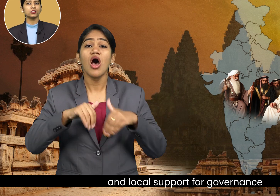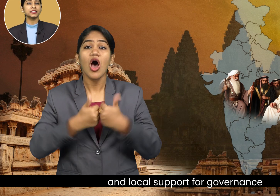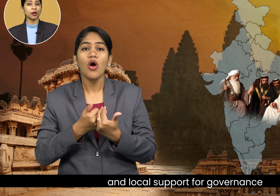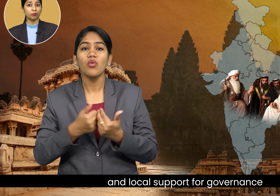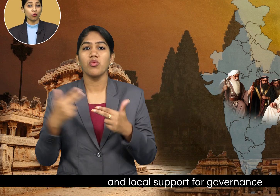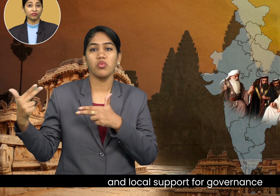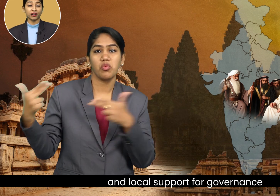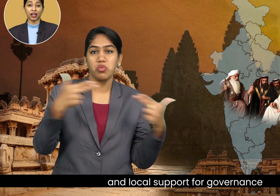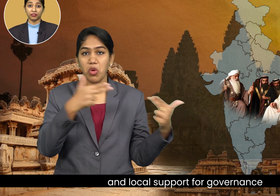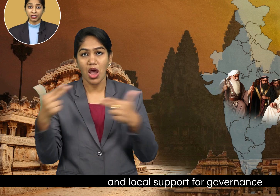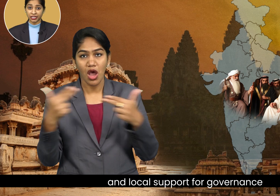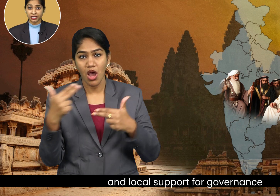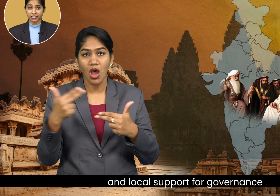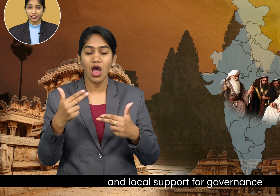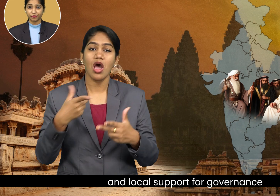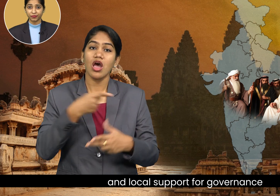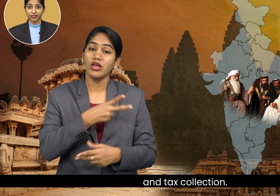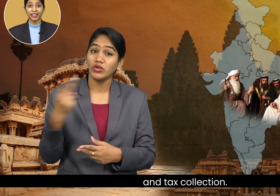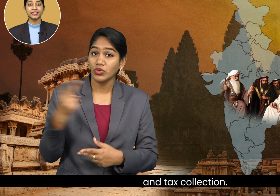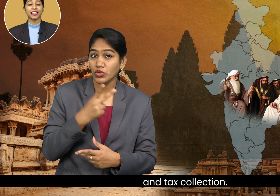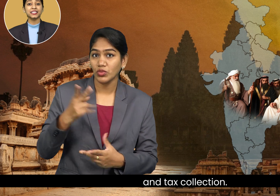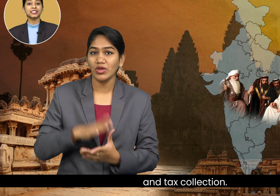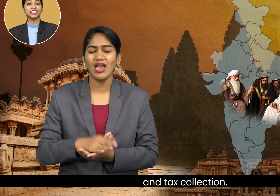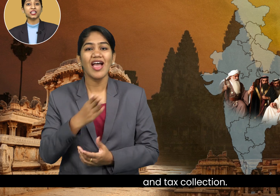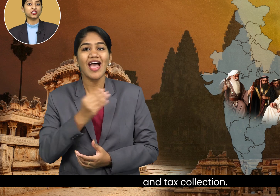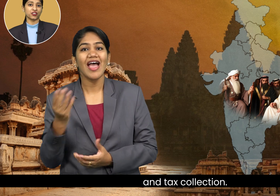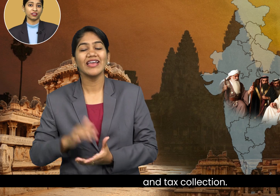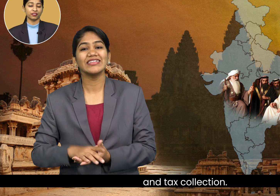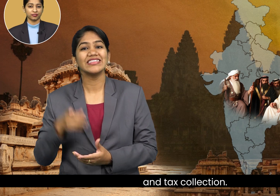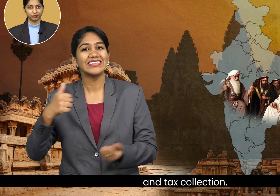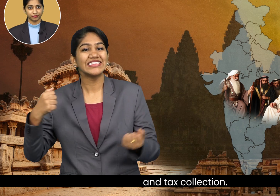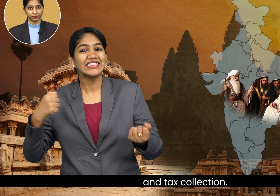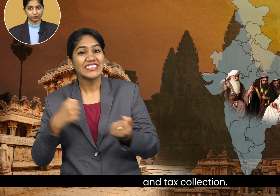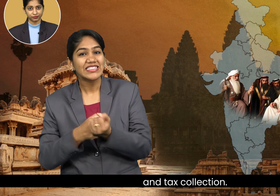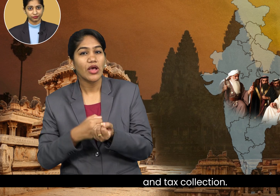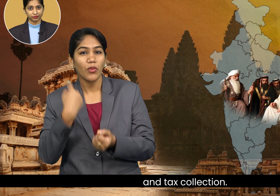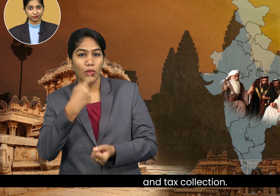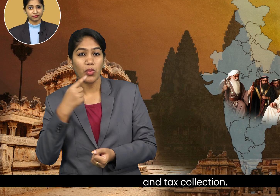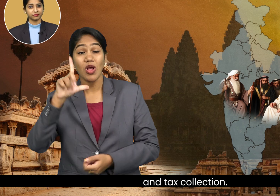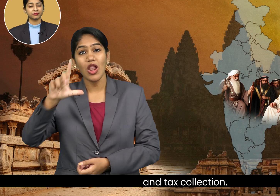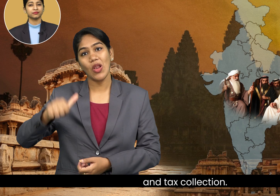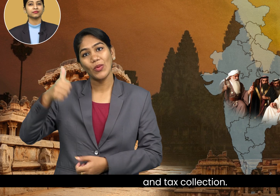and local support for governance and tax collection.